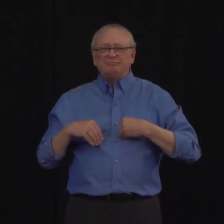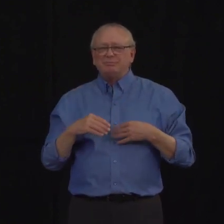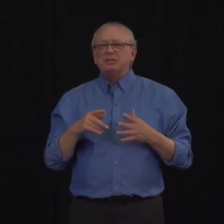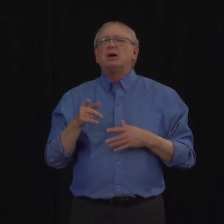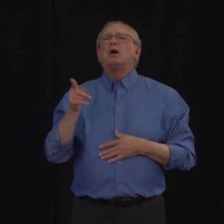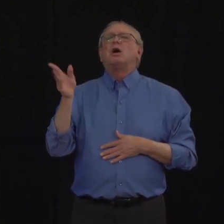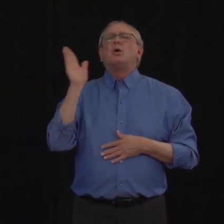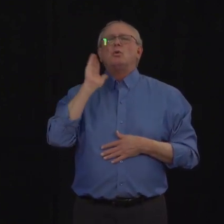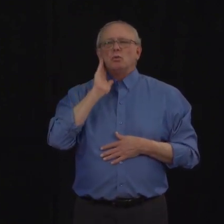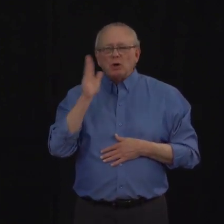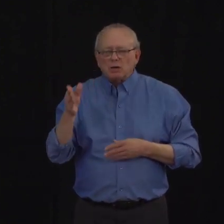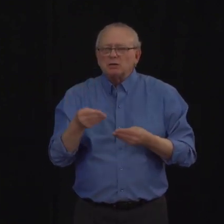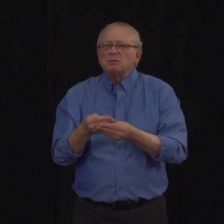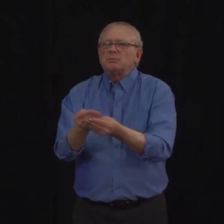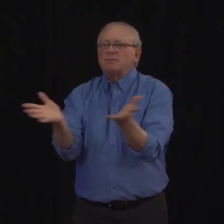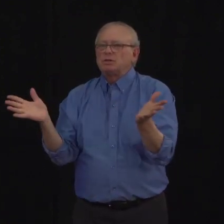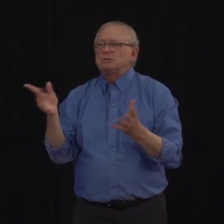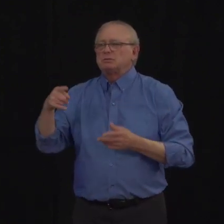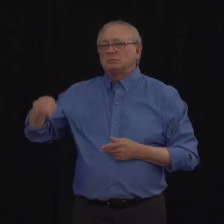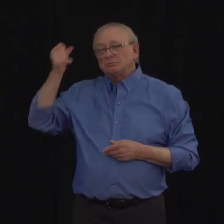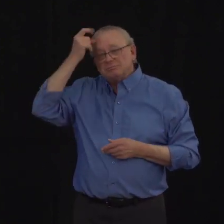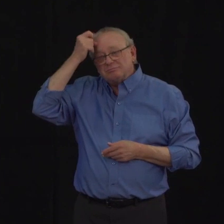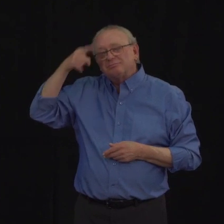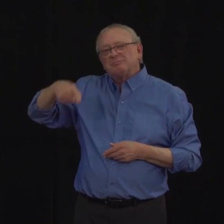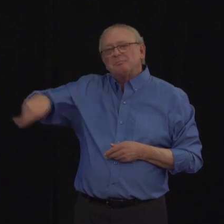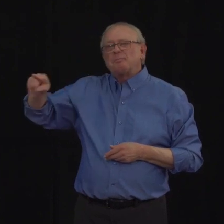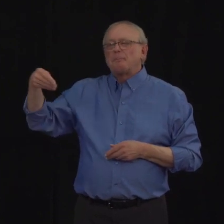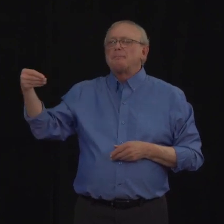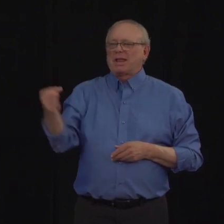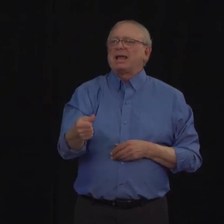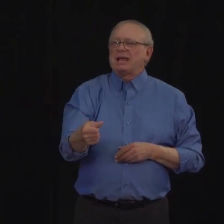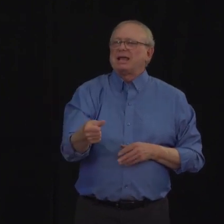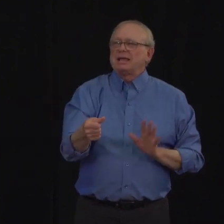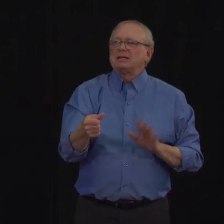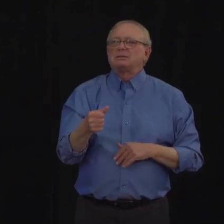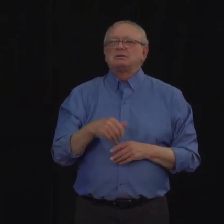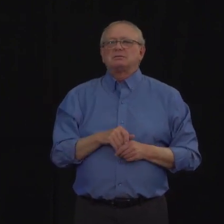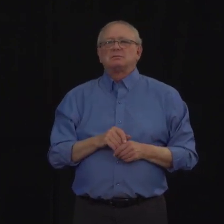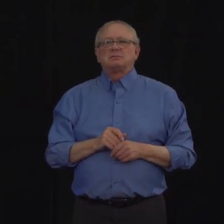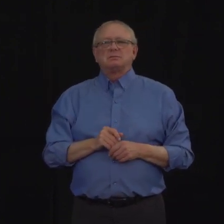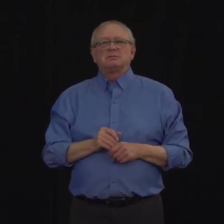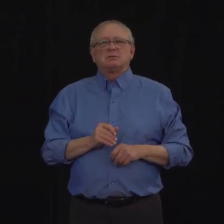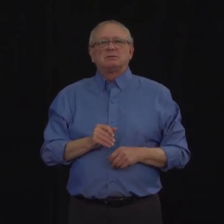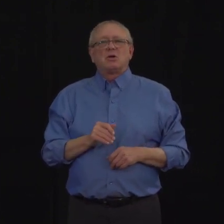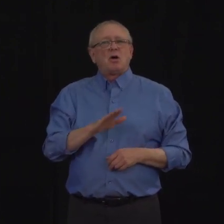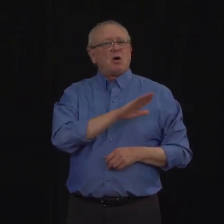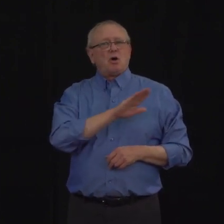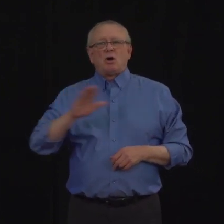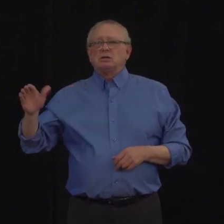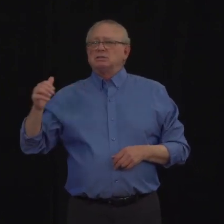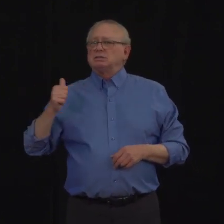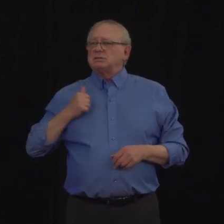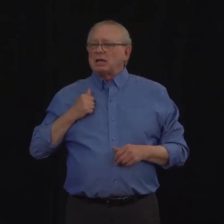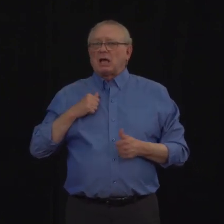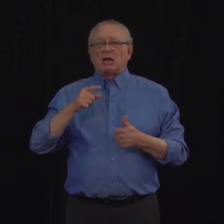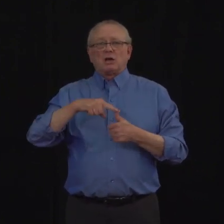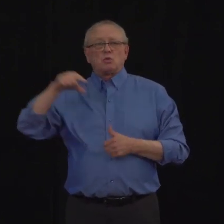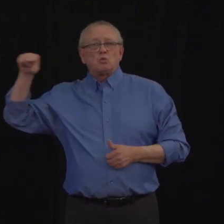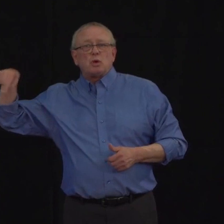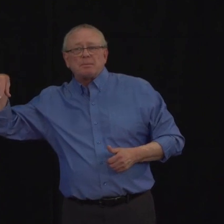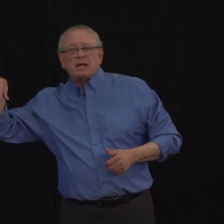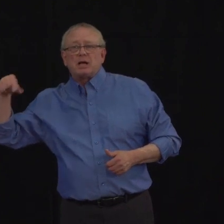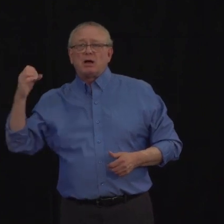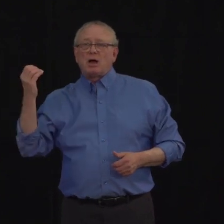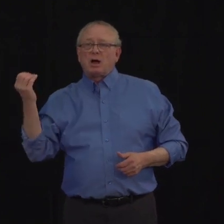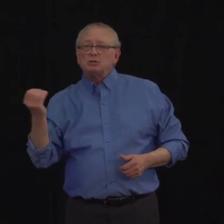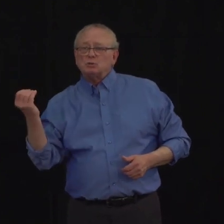lightly. It is in line with other jurisdictions across Canada, including Quebec, Ontario, BC, and Manitoba,